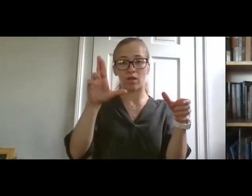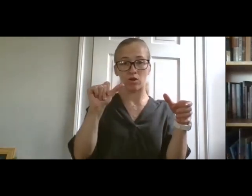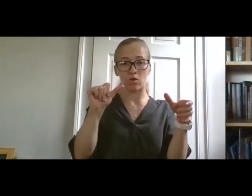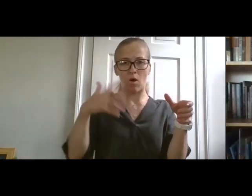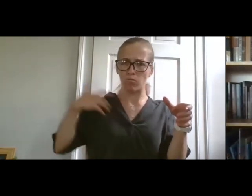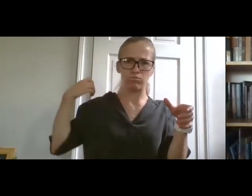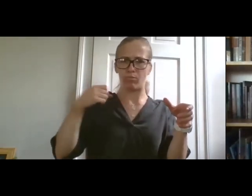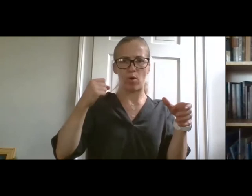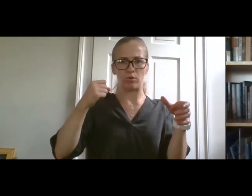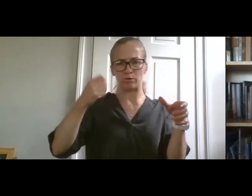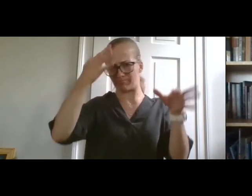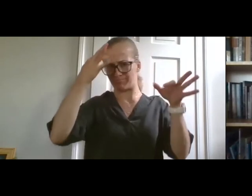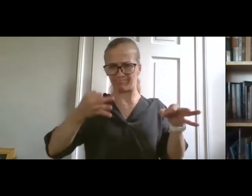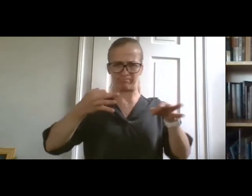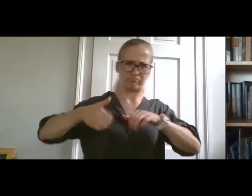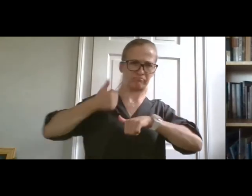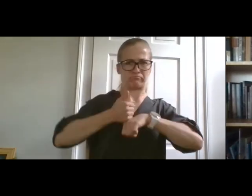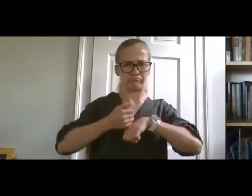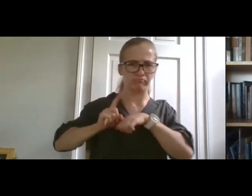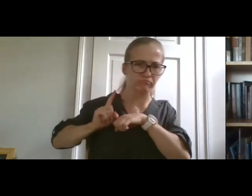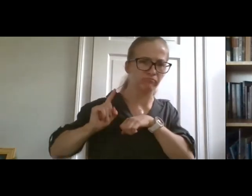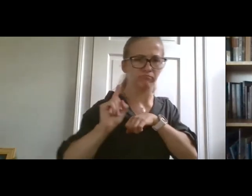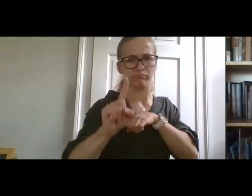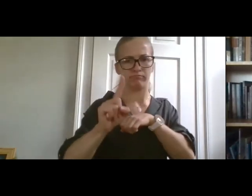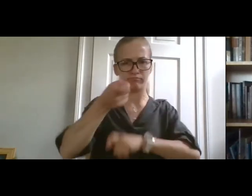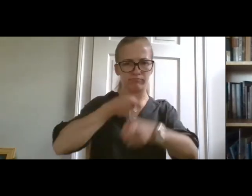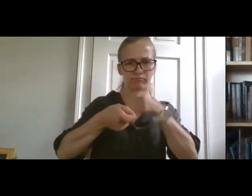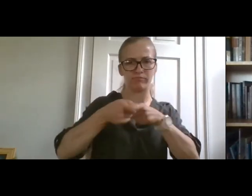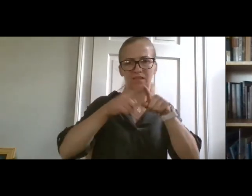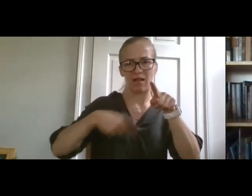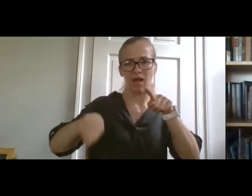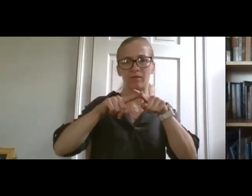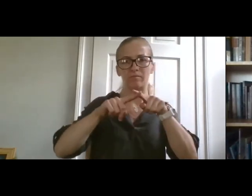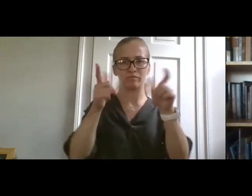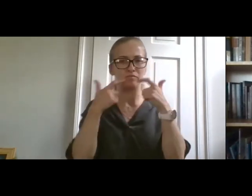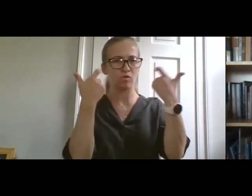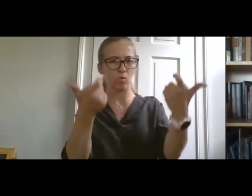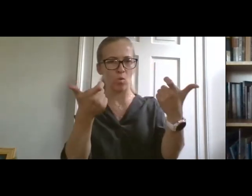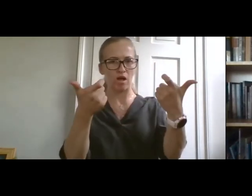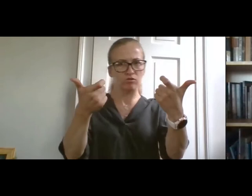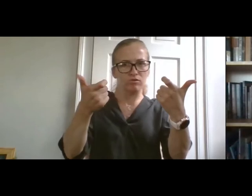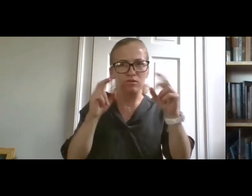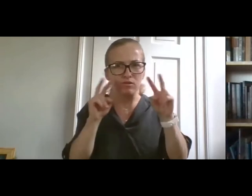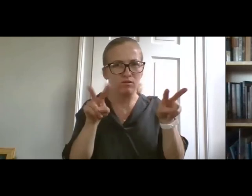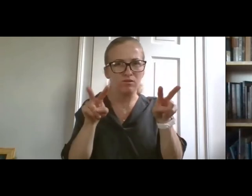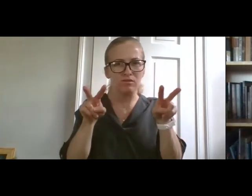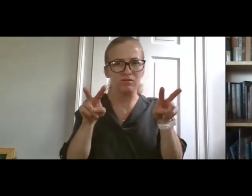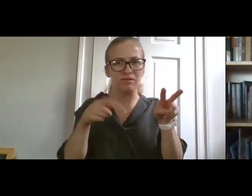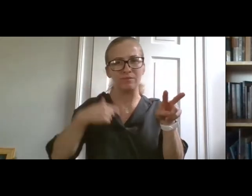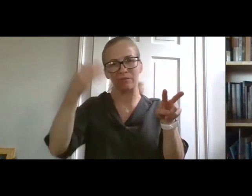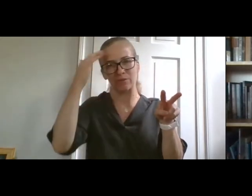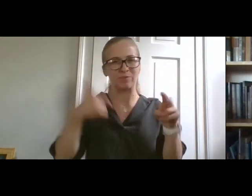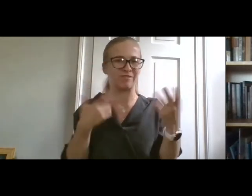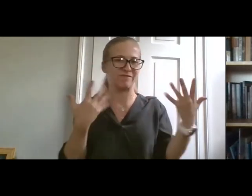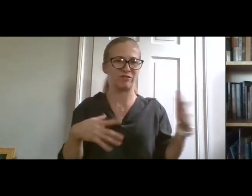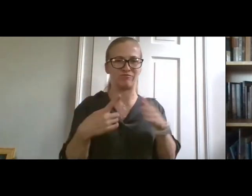bolder ones, insisted on taking a role in the installation of the spare. Watching them through the windshield, I knew I had chosen yet again to be the